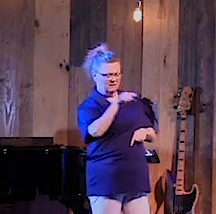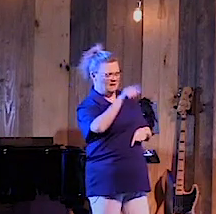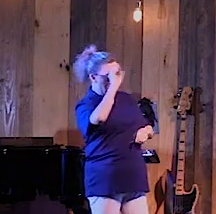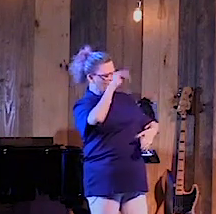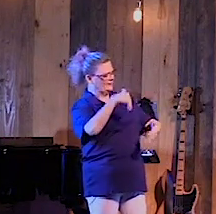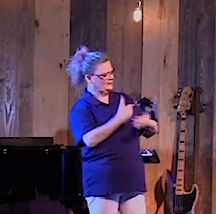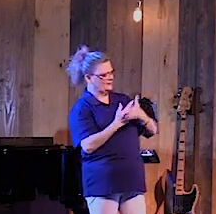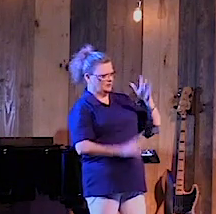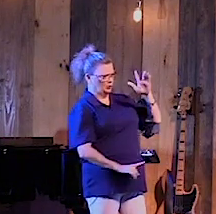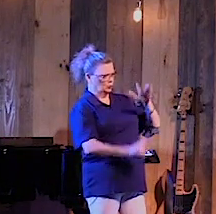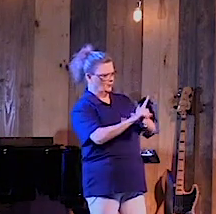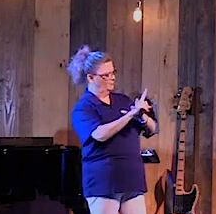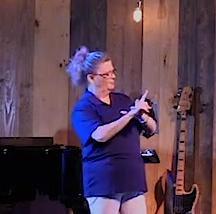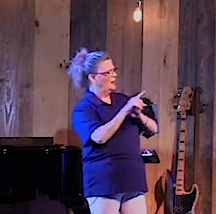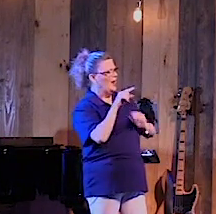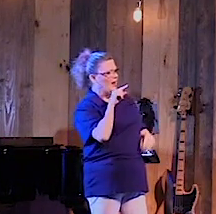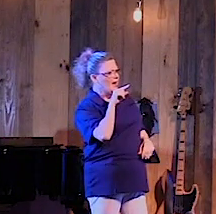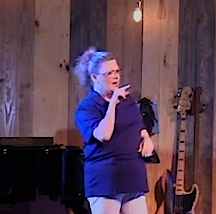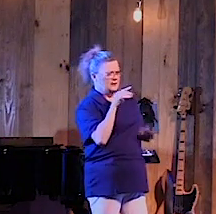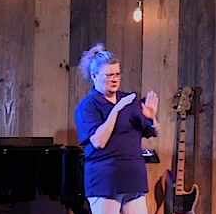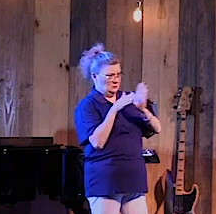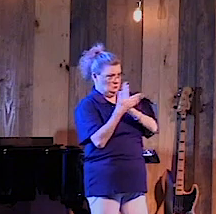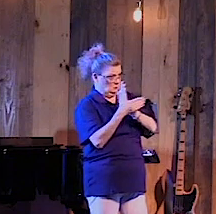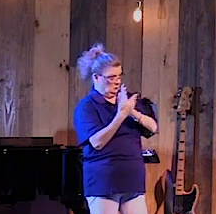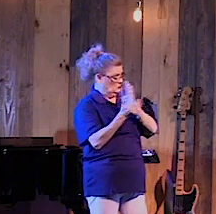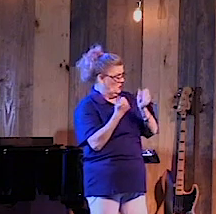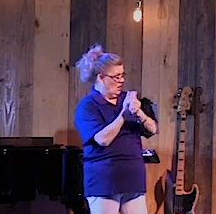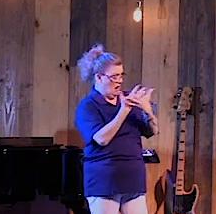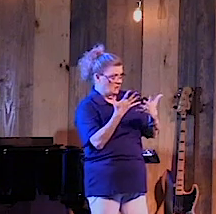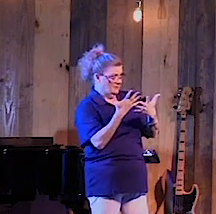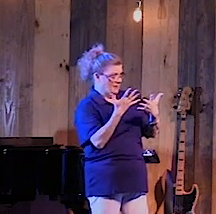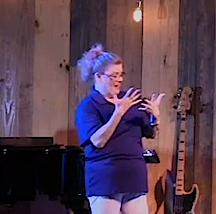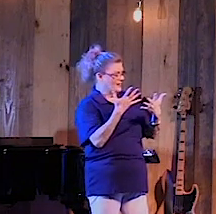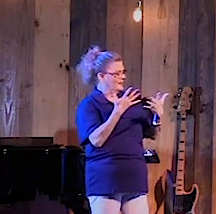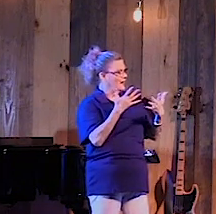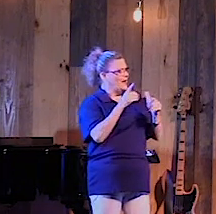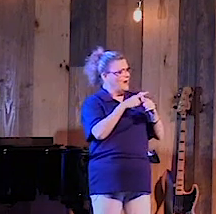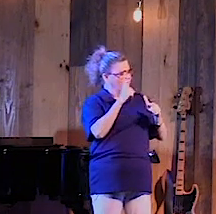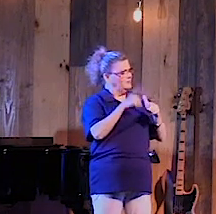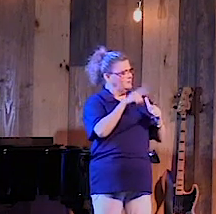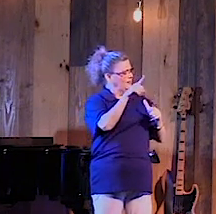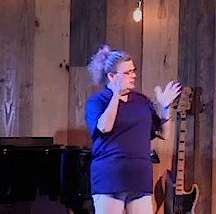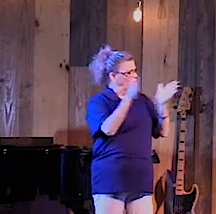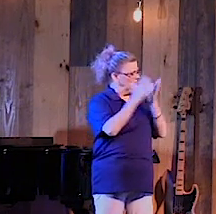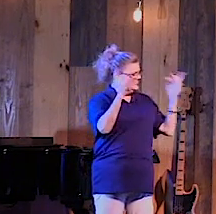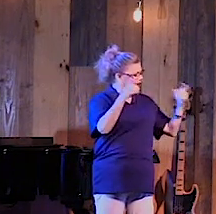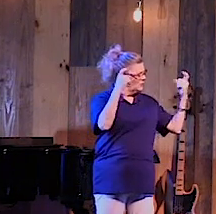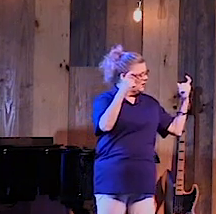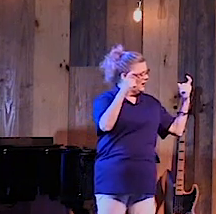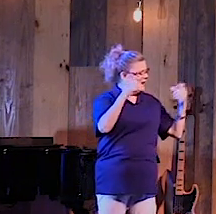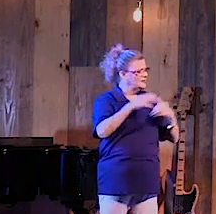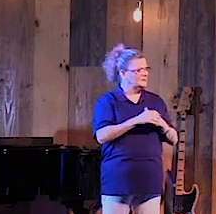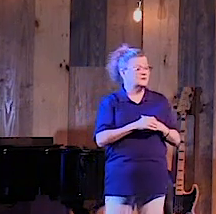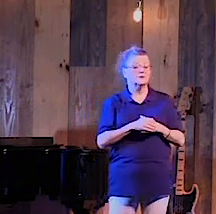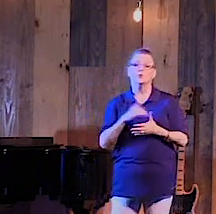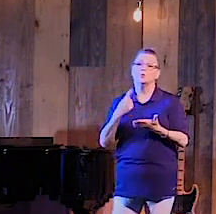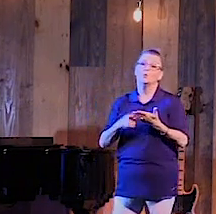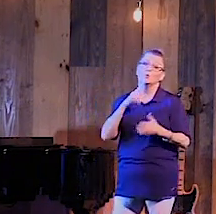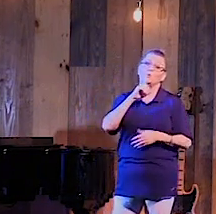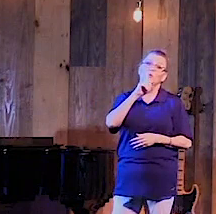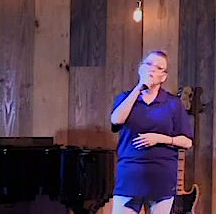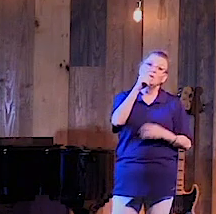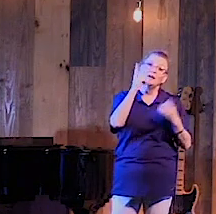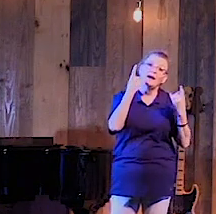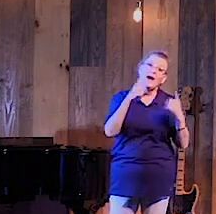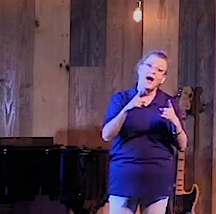has devoured your wealth with prostitutes, you killed the fattened calf for him. Now see, you have to listen to what's really happening here in the text. You